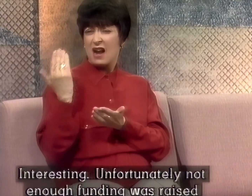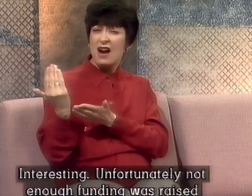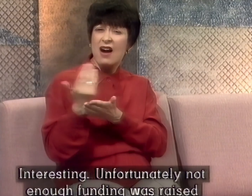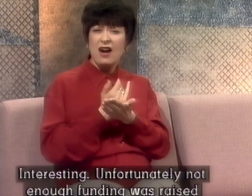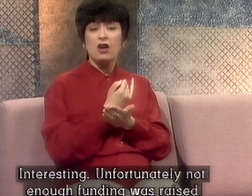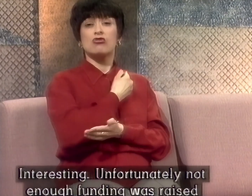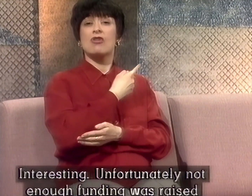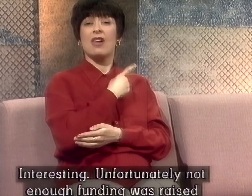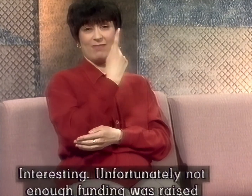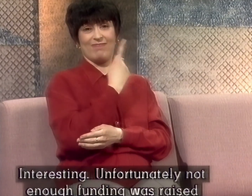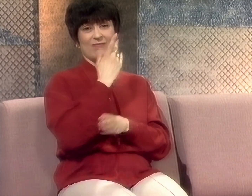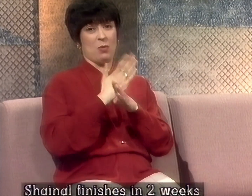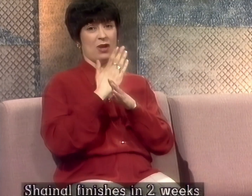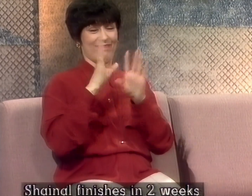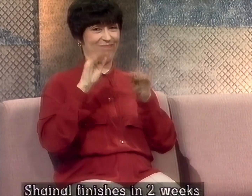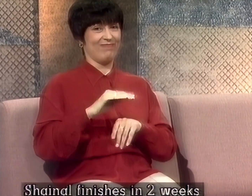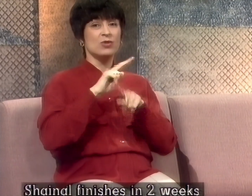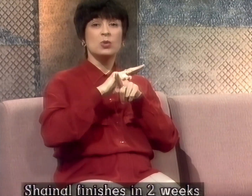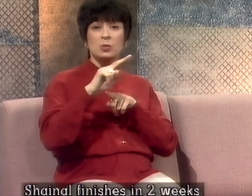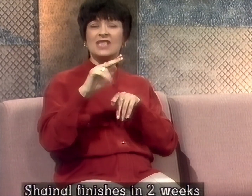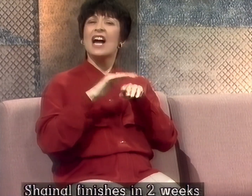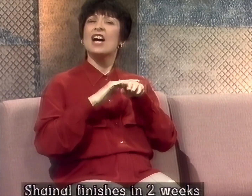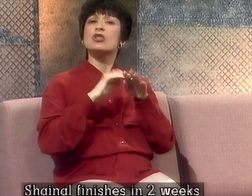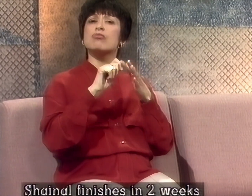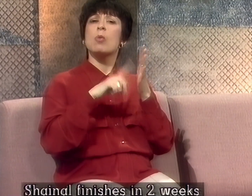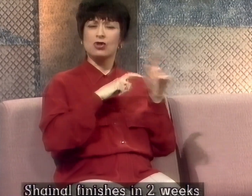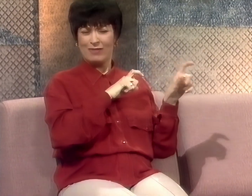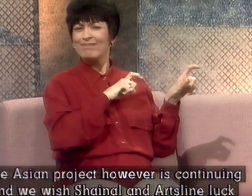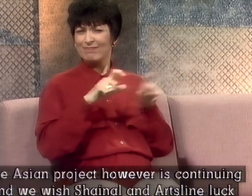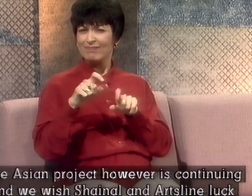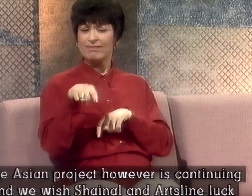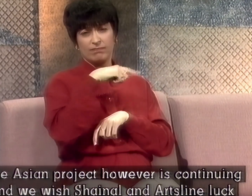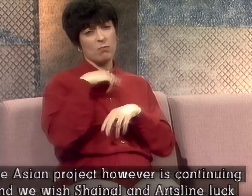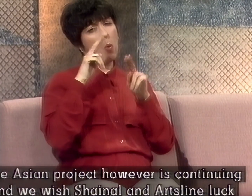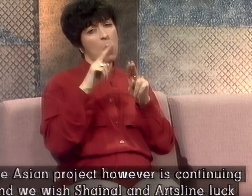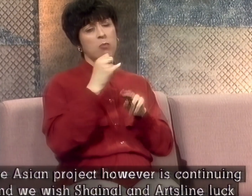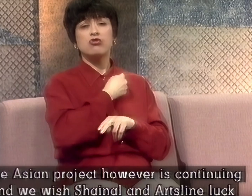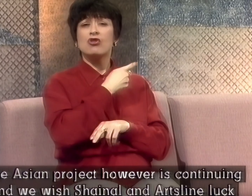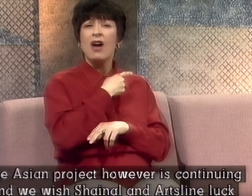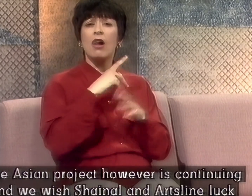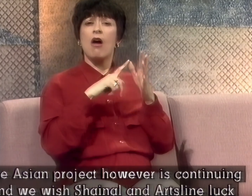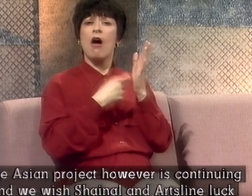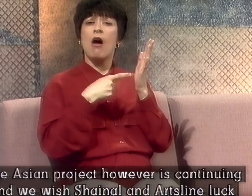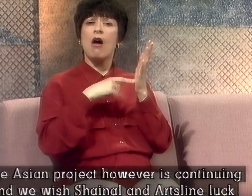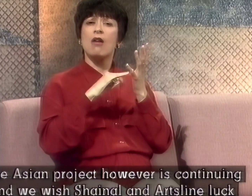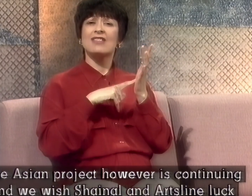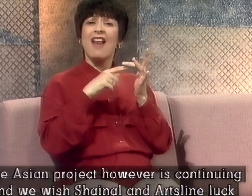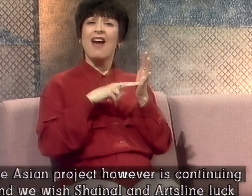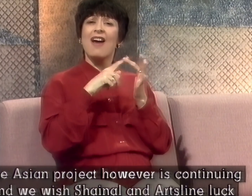not enough funding was raised and Chanel finishes in 2 weeks. The Asian project, however, is continuing, and we wish Chanel